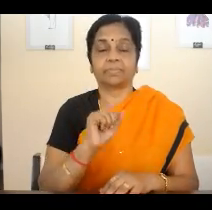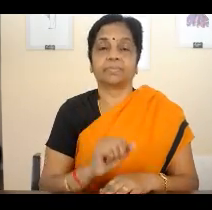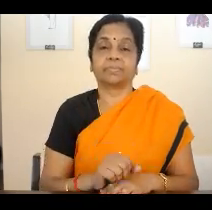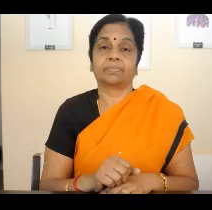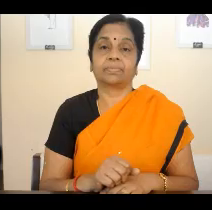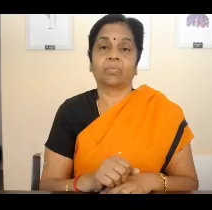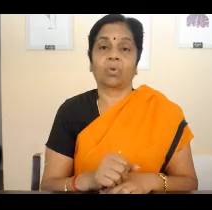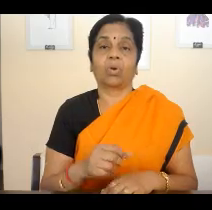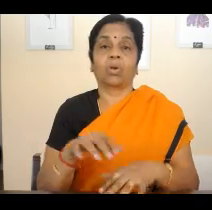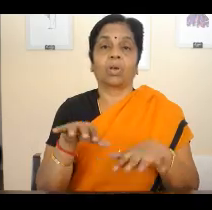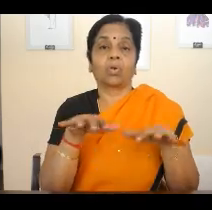stroke